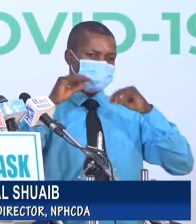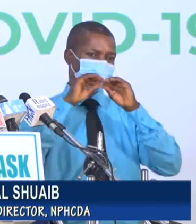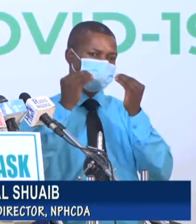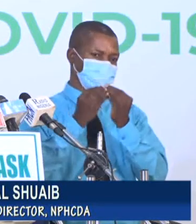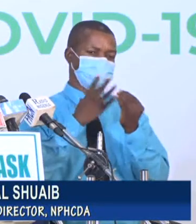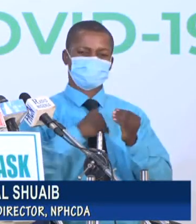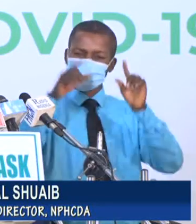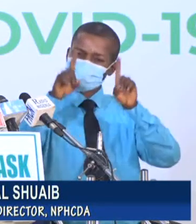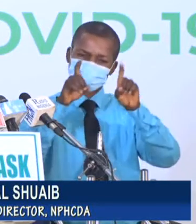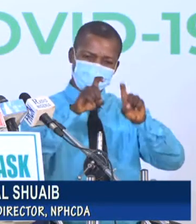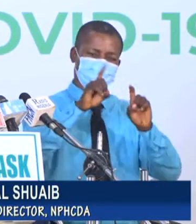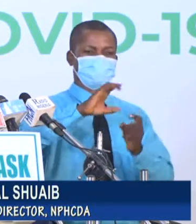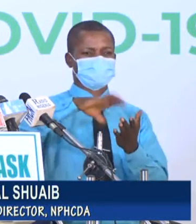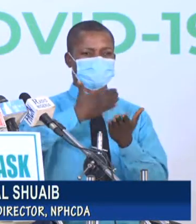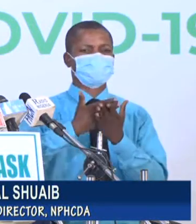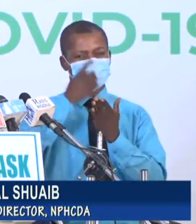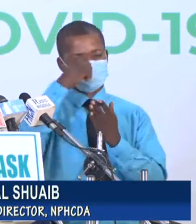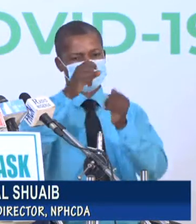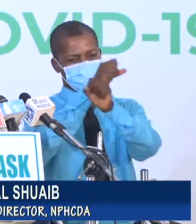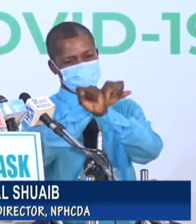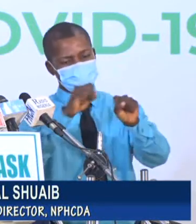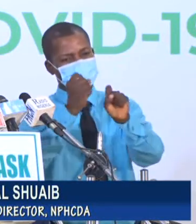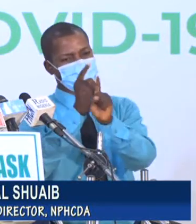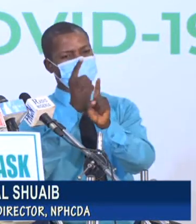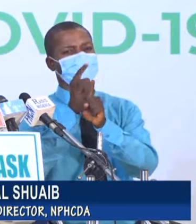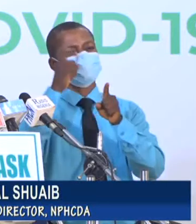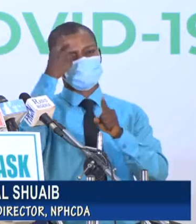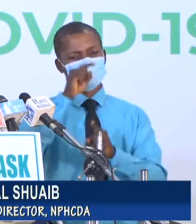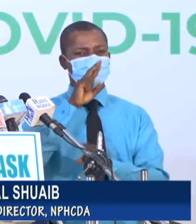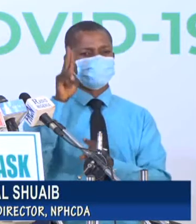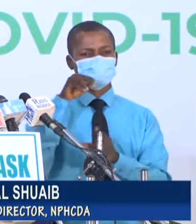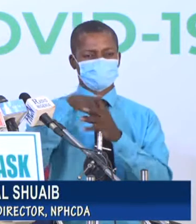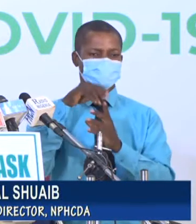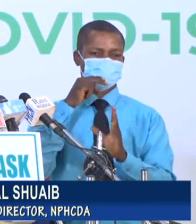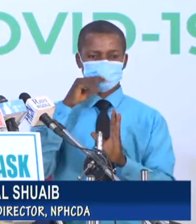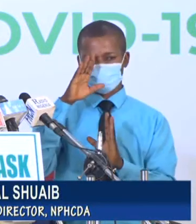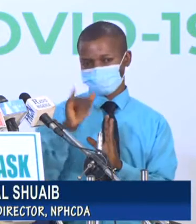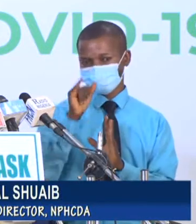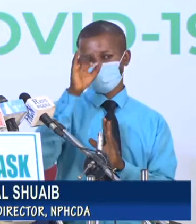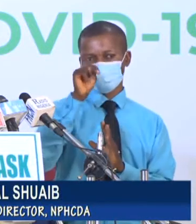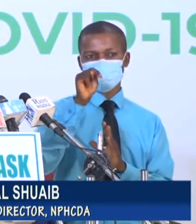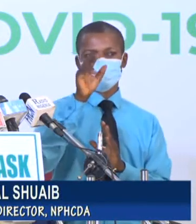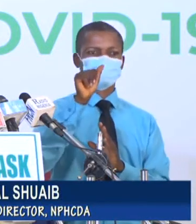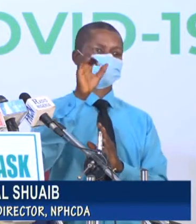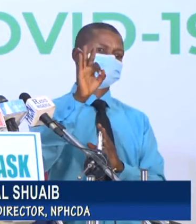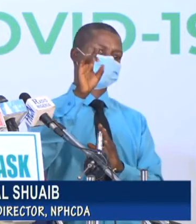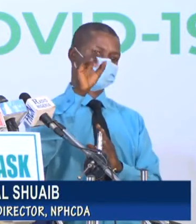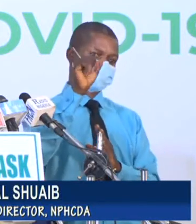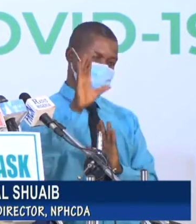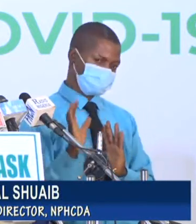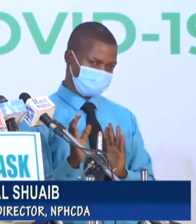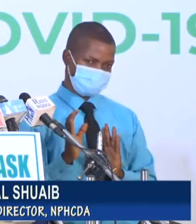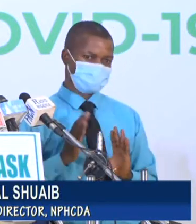tested and certified as safe and effective for use in Nigeria by NAFDAC. Our cold chain stores are